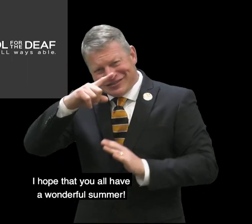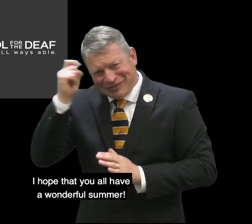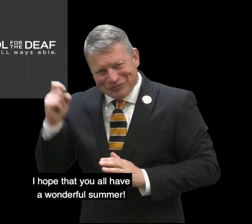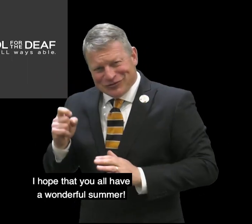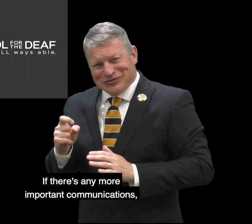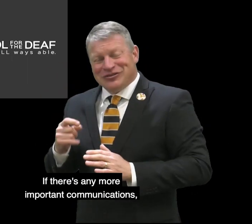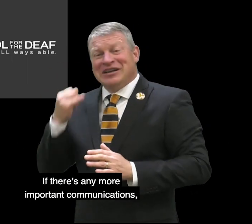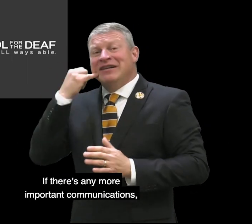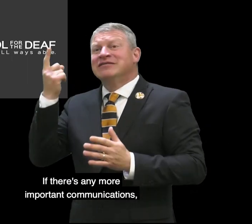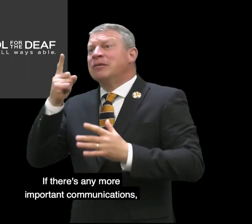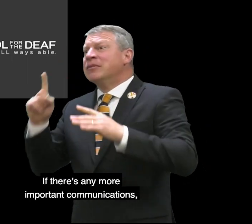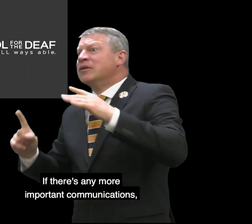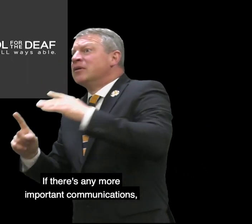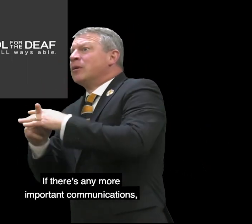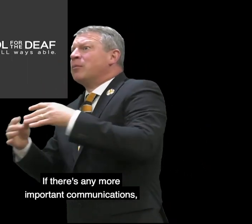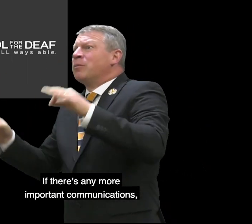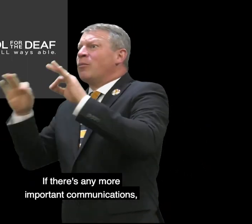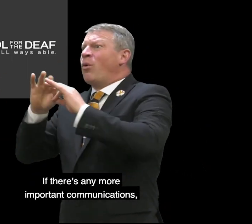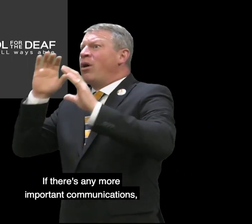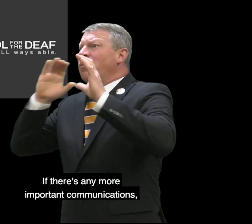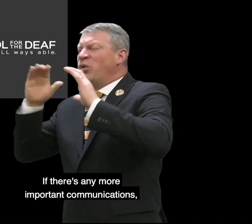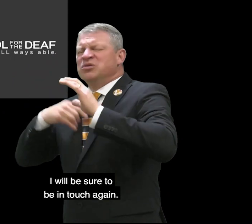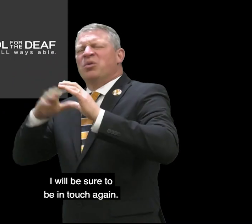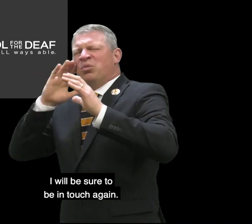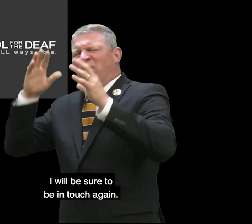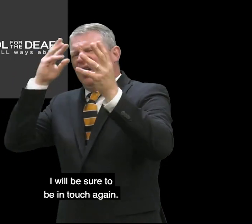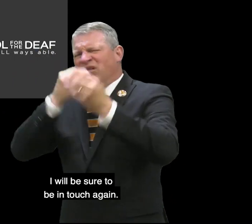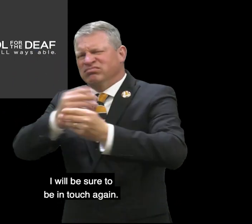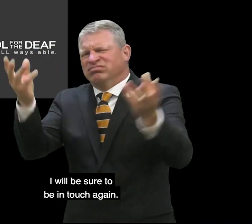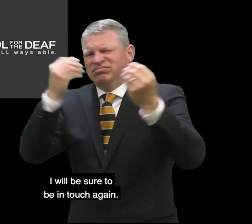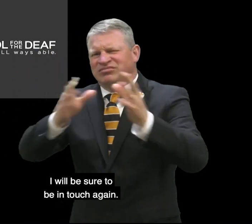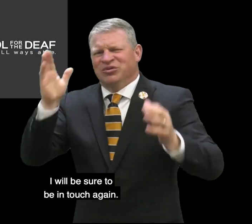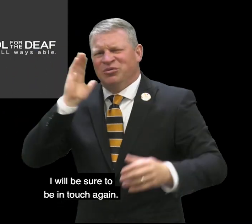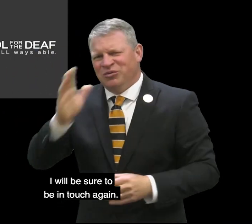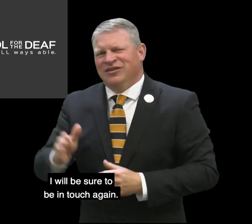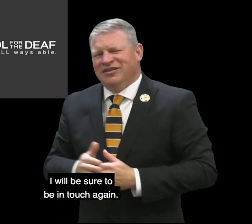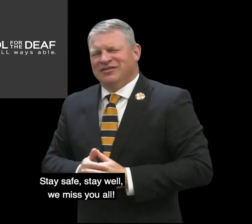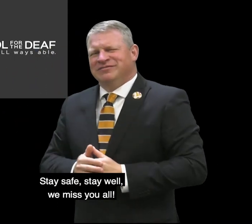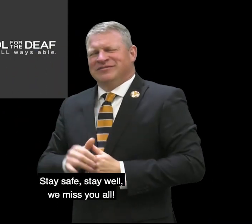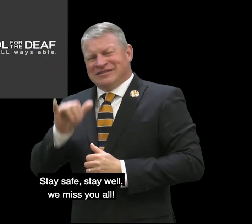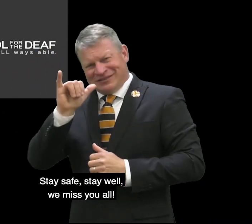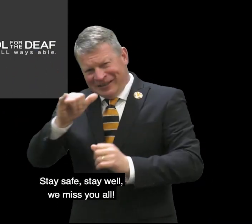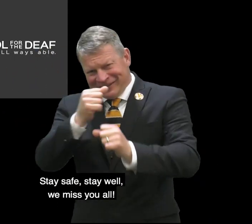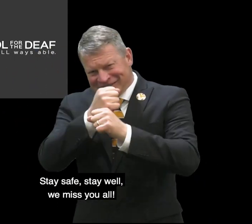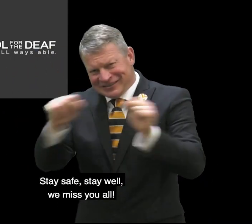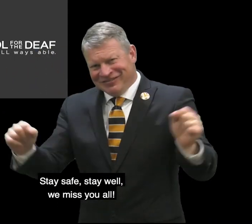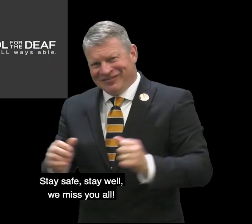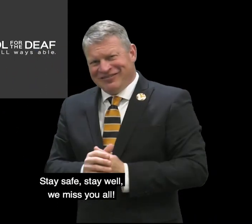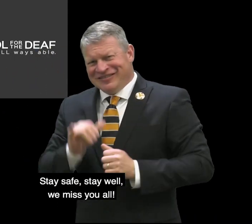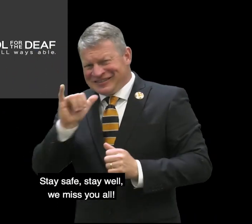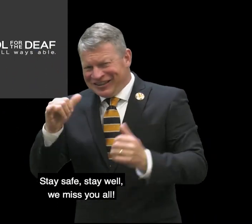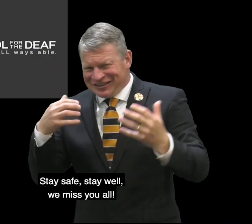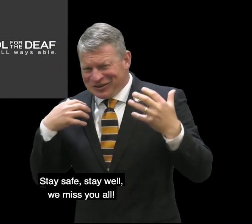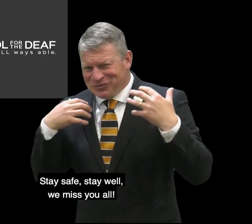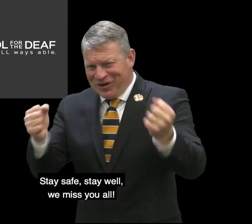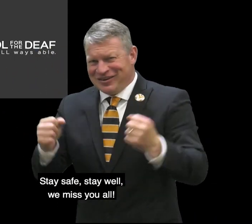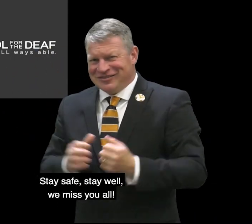you all have a wonderful summer. If there's any more important communications, I will be sure to be in touch again. Stay